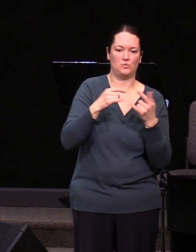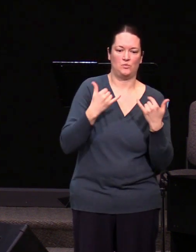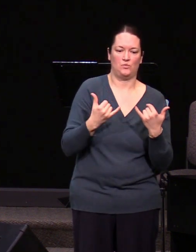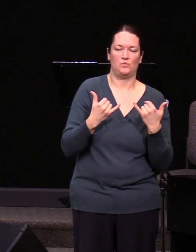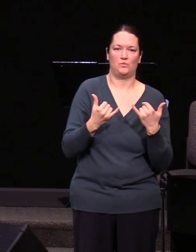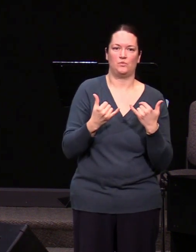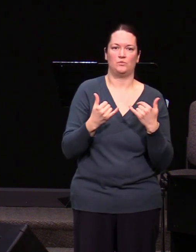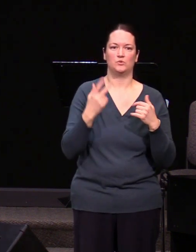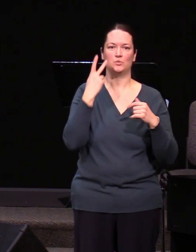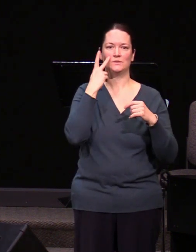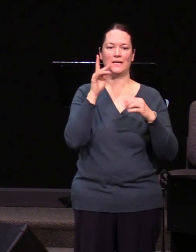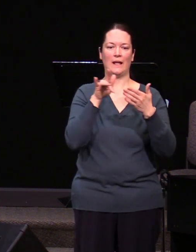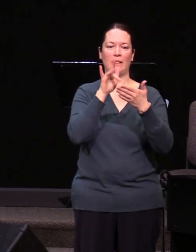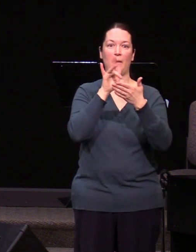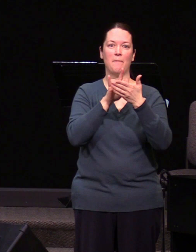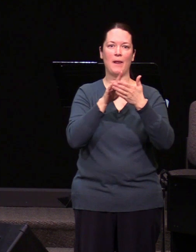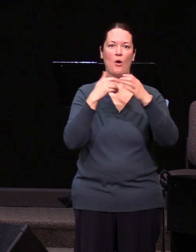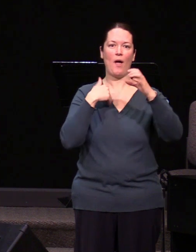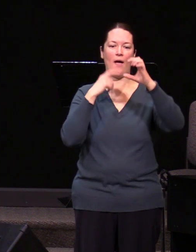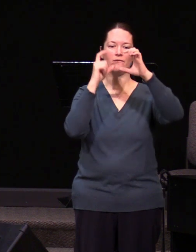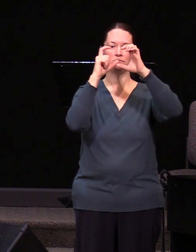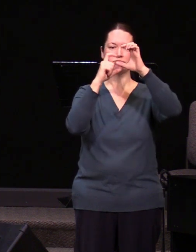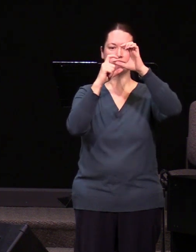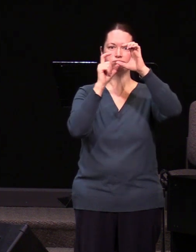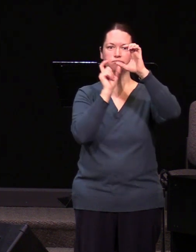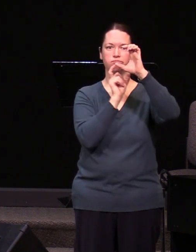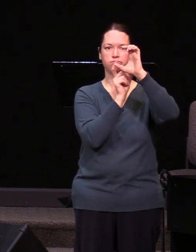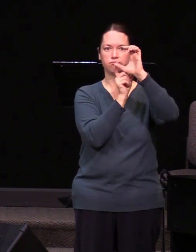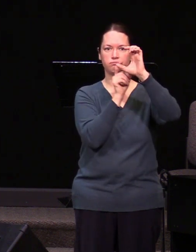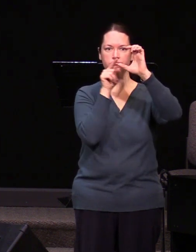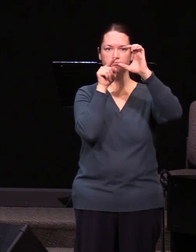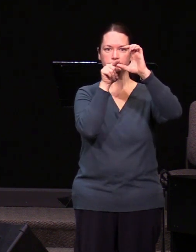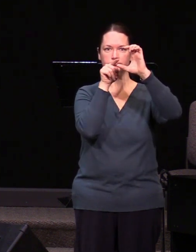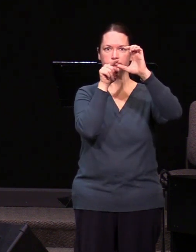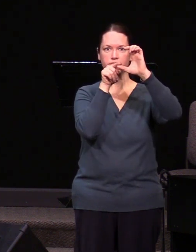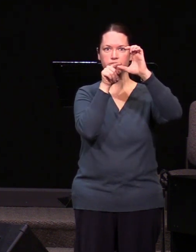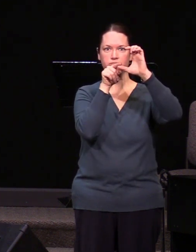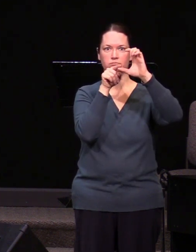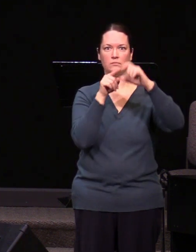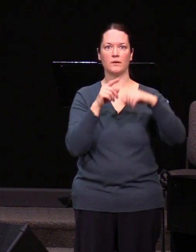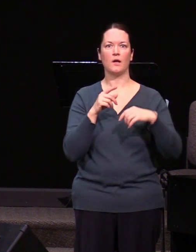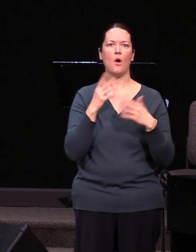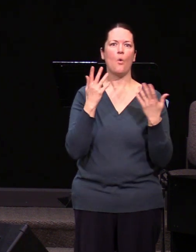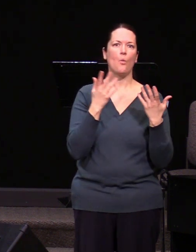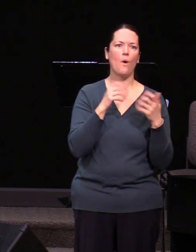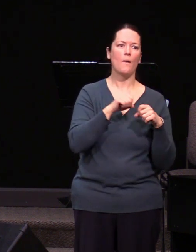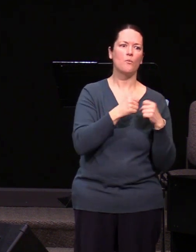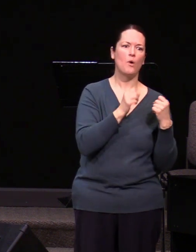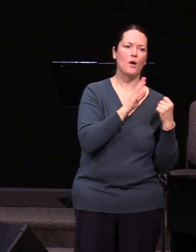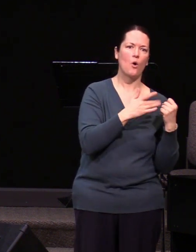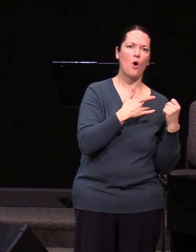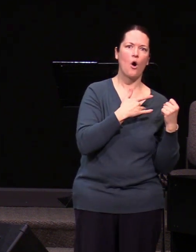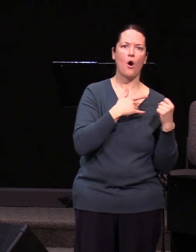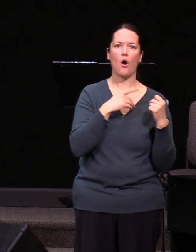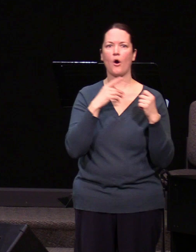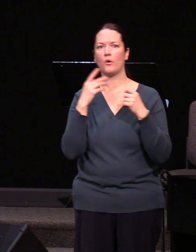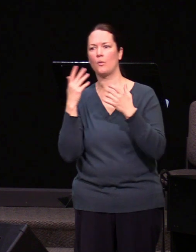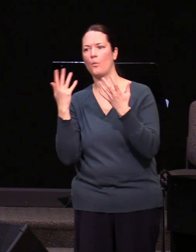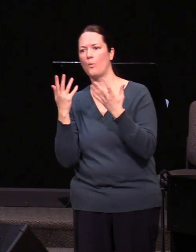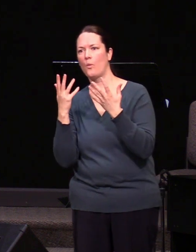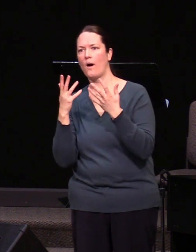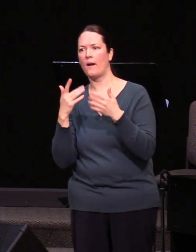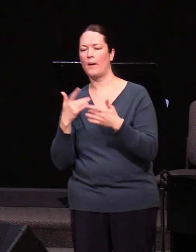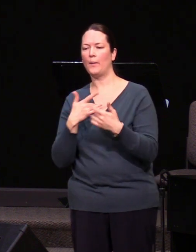All right, look at the intersection of those three questions. What breaks your heart? What about the people around you?